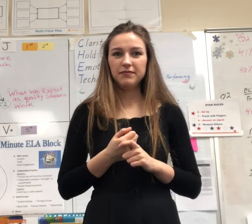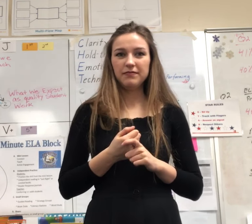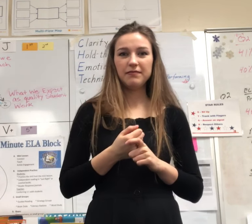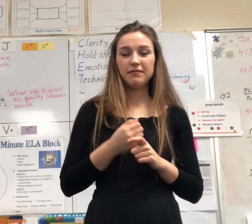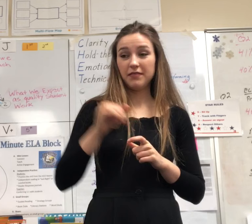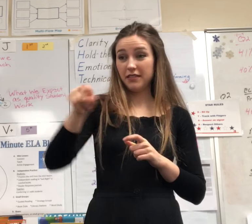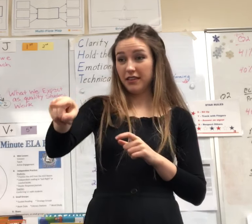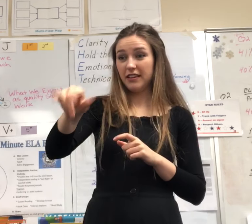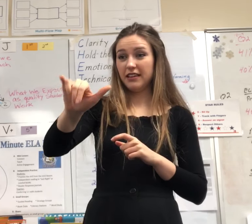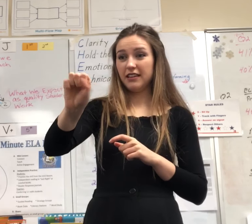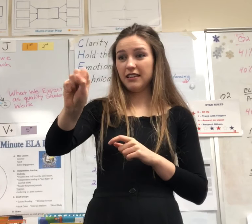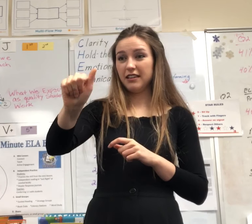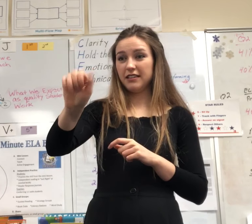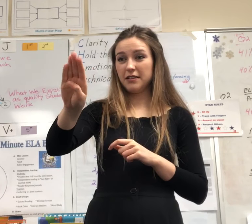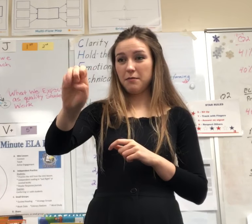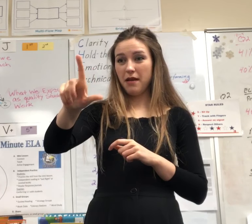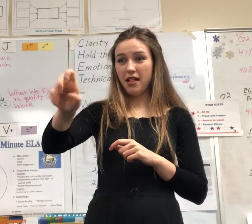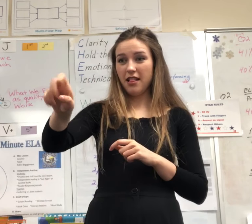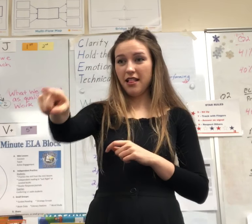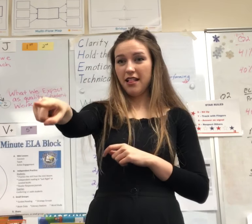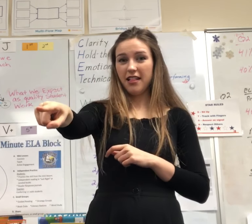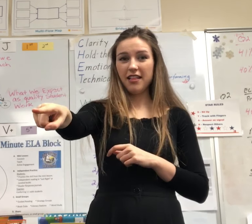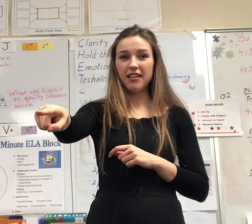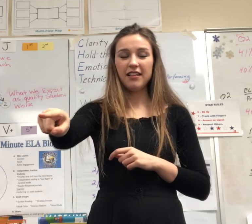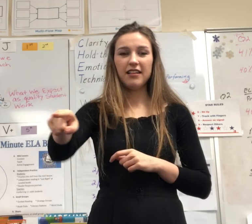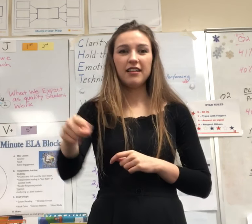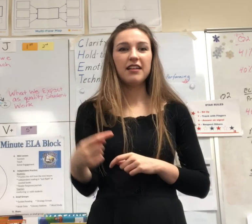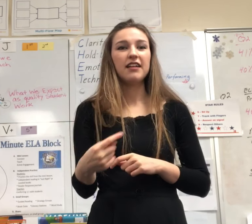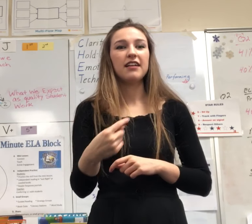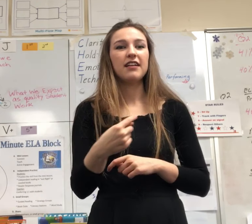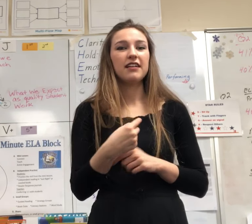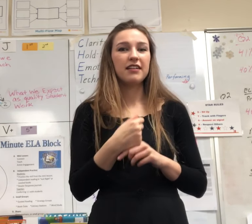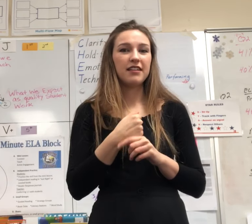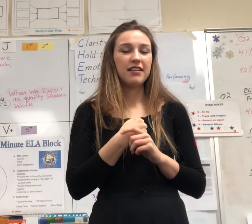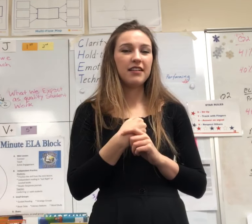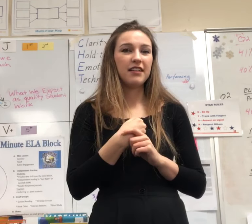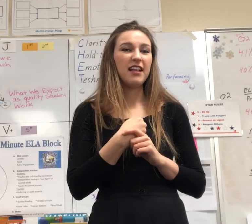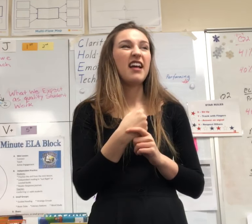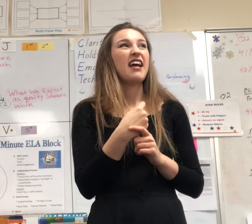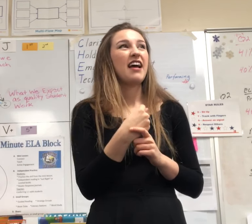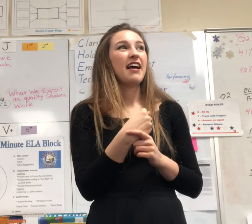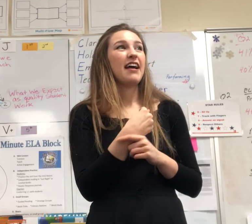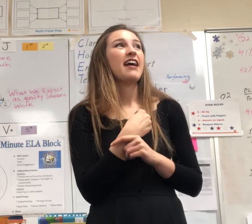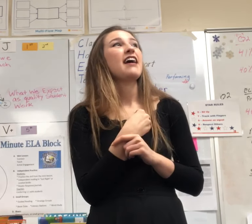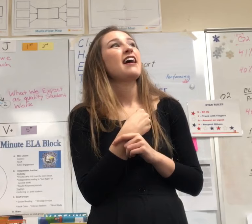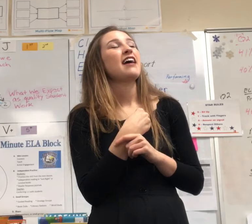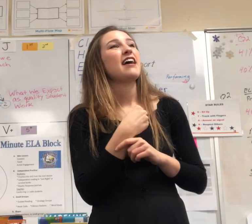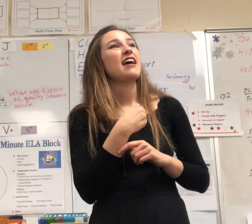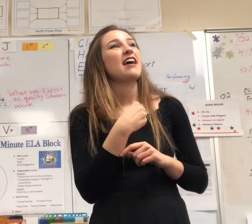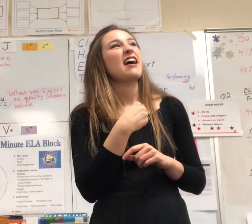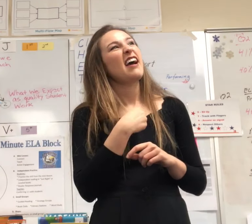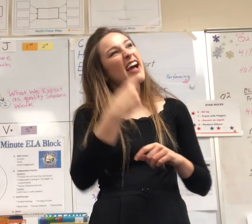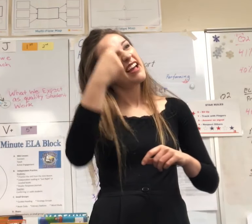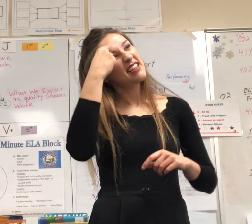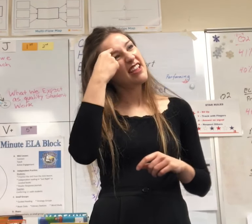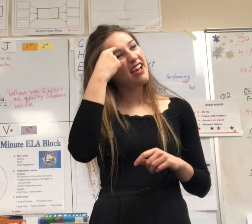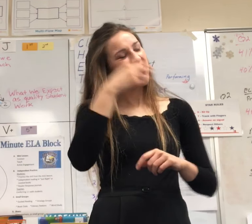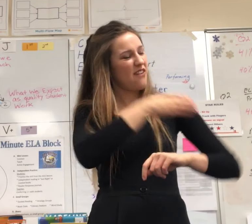Isabel? I understood that because I thought like a force was just anything,